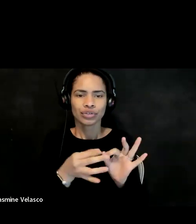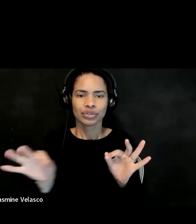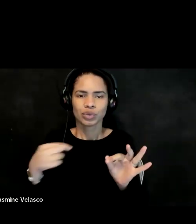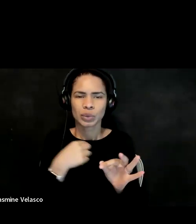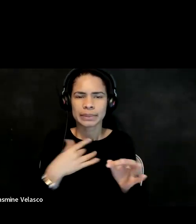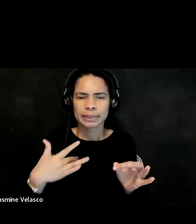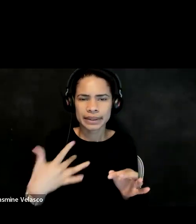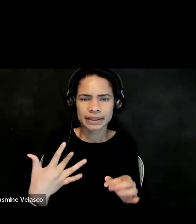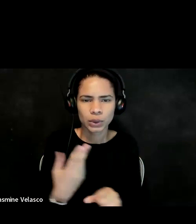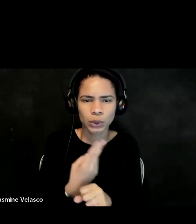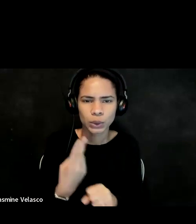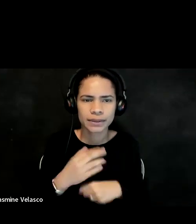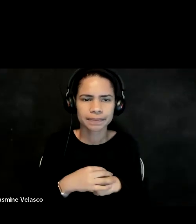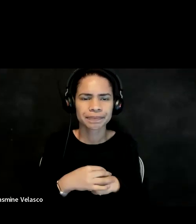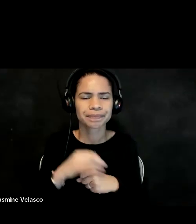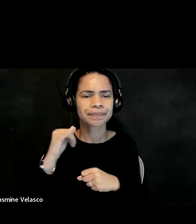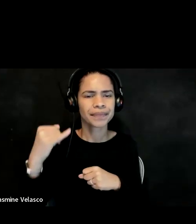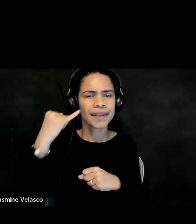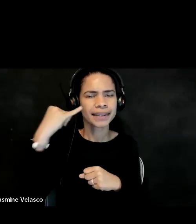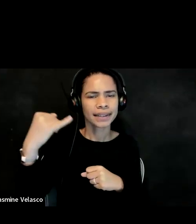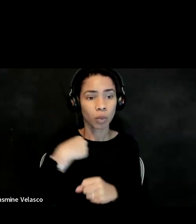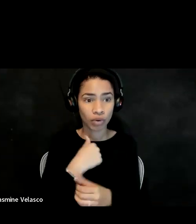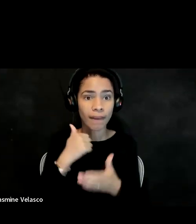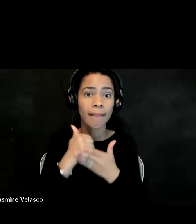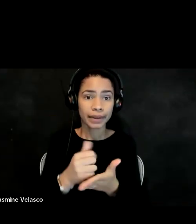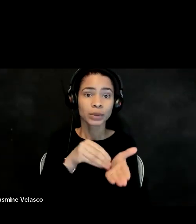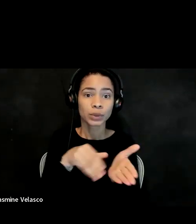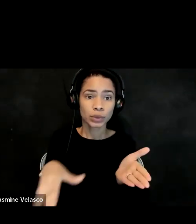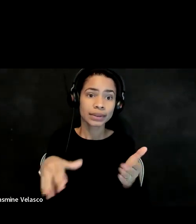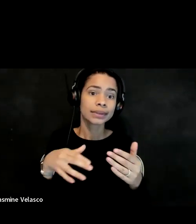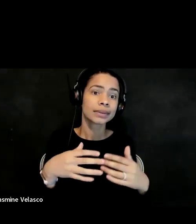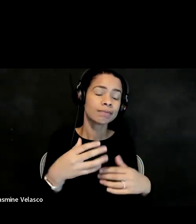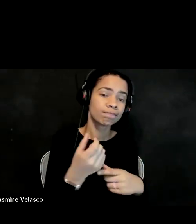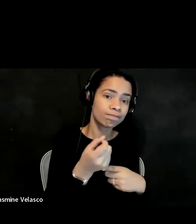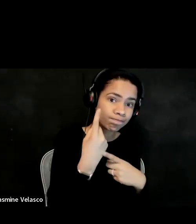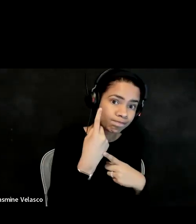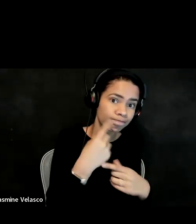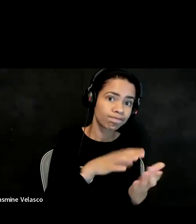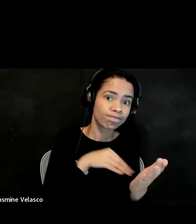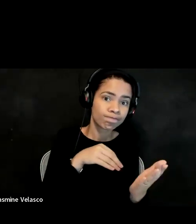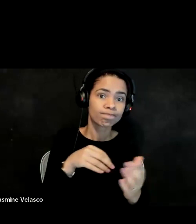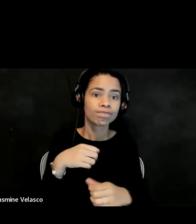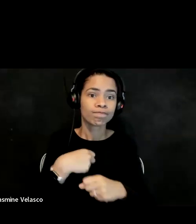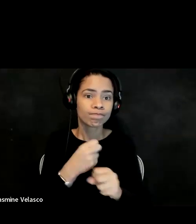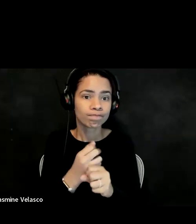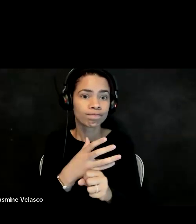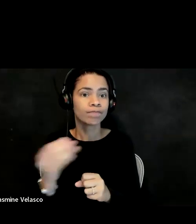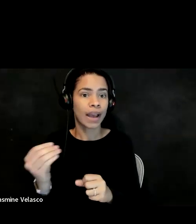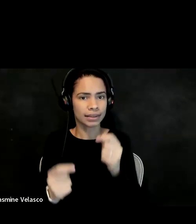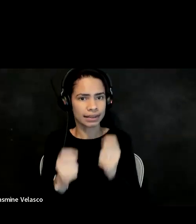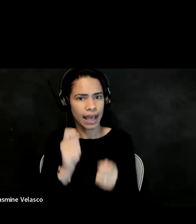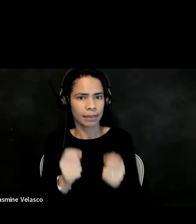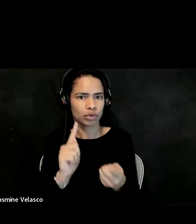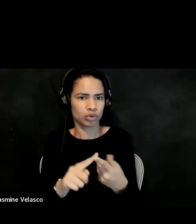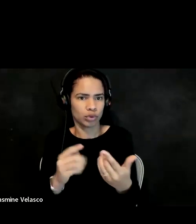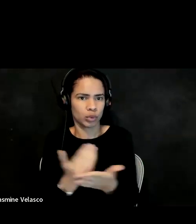with. The idea that we're helping students to consume, produce, and creatively adapt to emerging tools and technology.